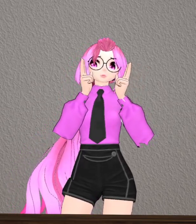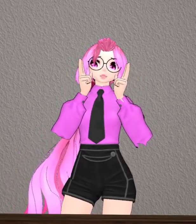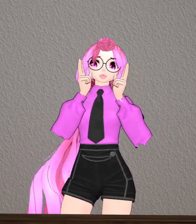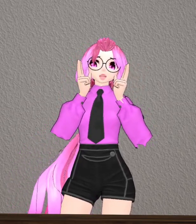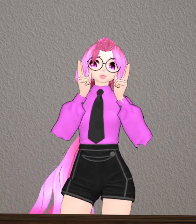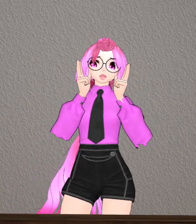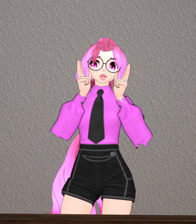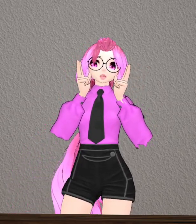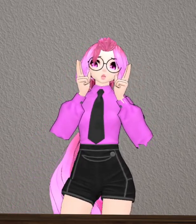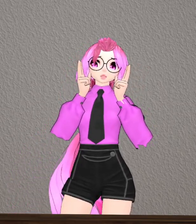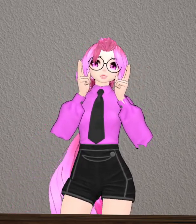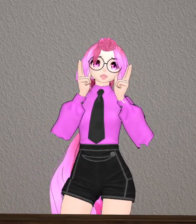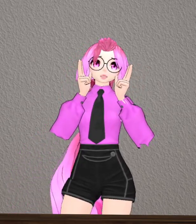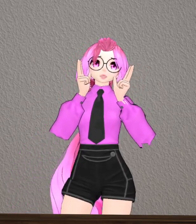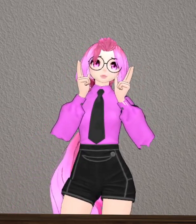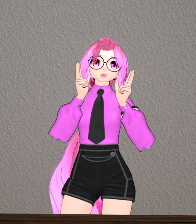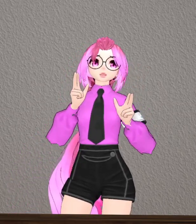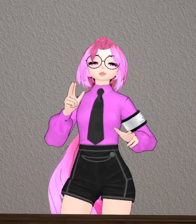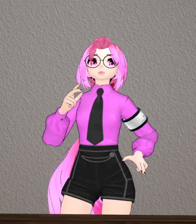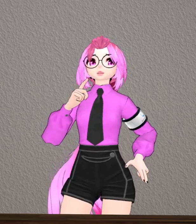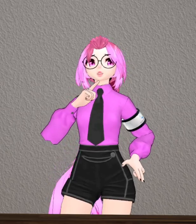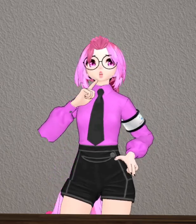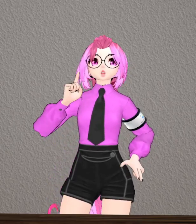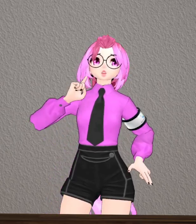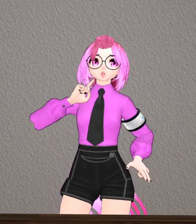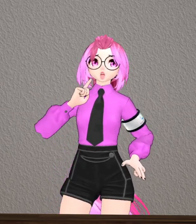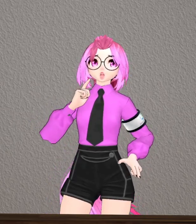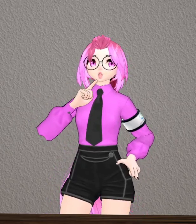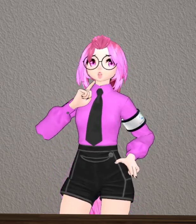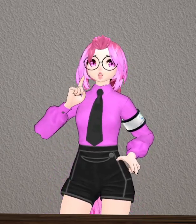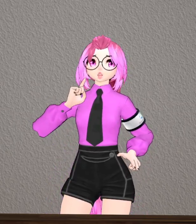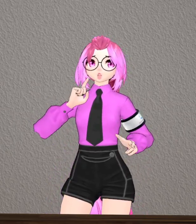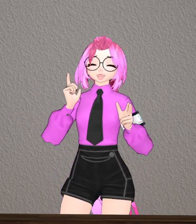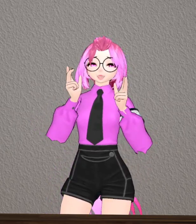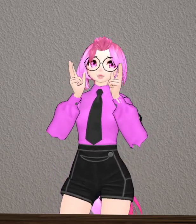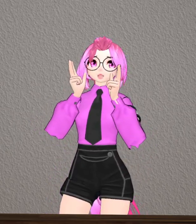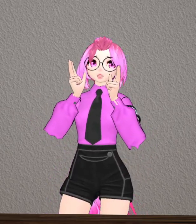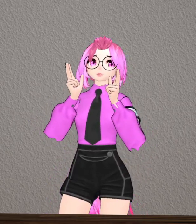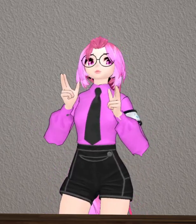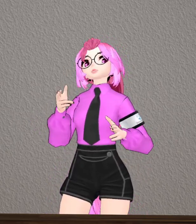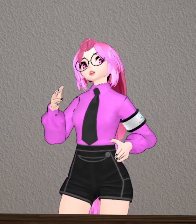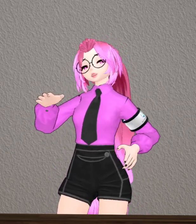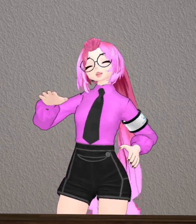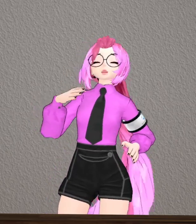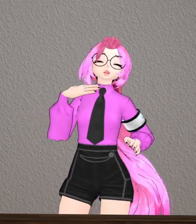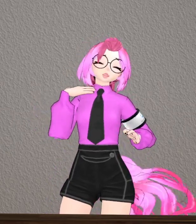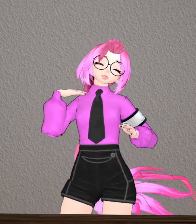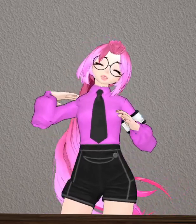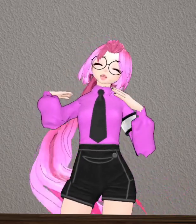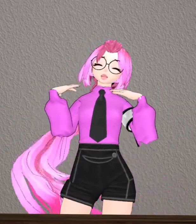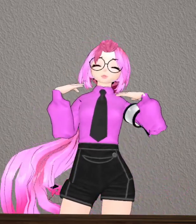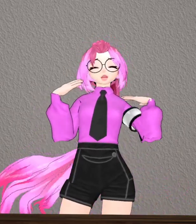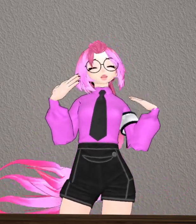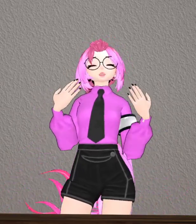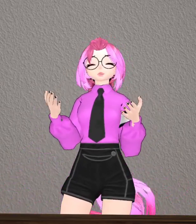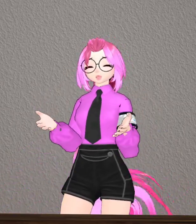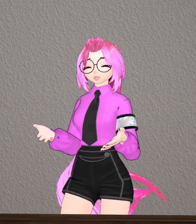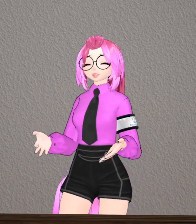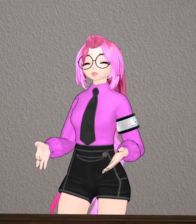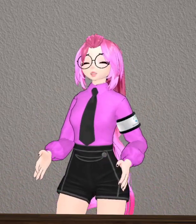it's like you're listening intently, usually used by a deaf individual. It's not really focus, it's like I am listening. It's